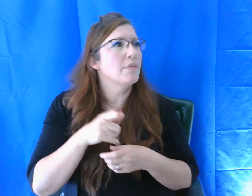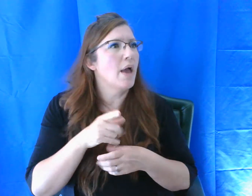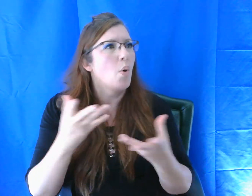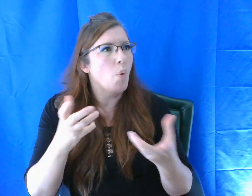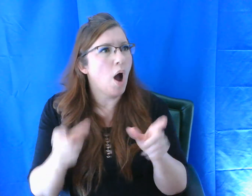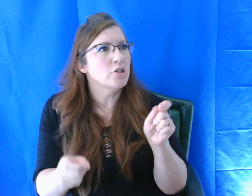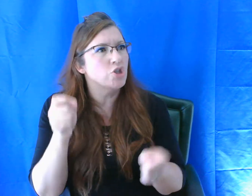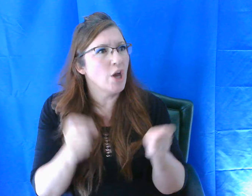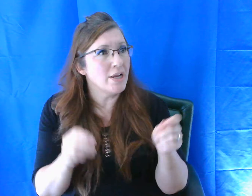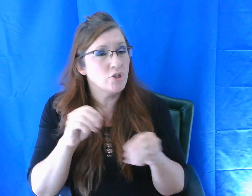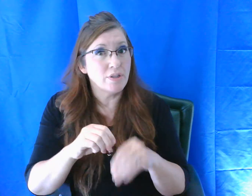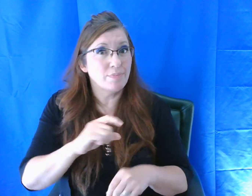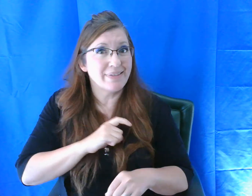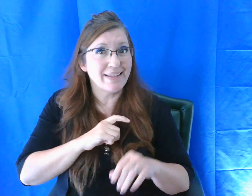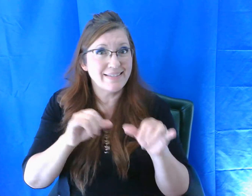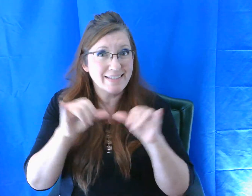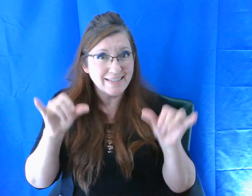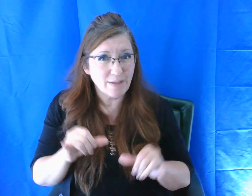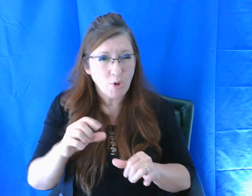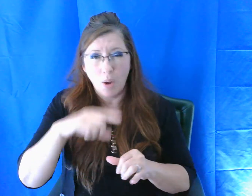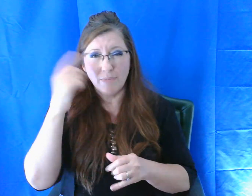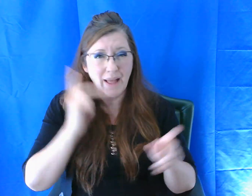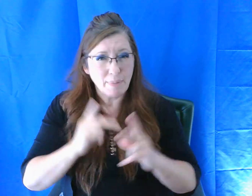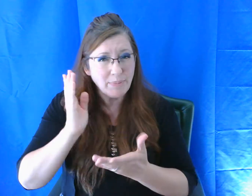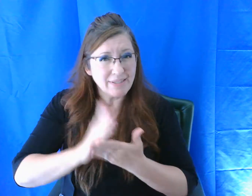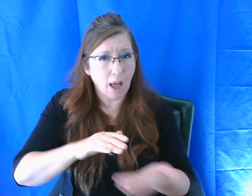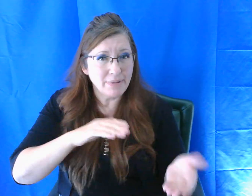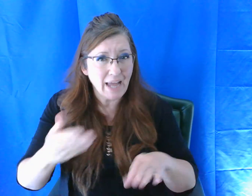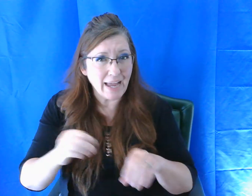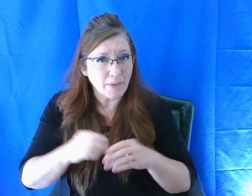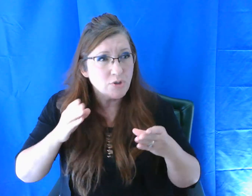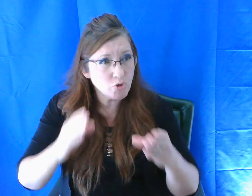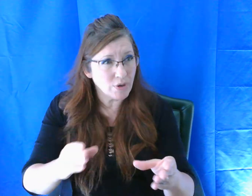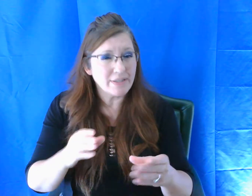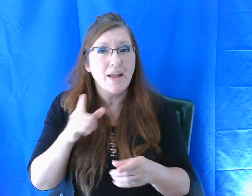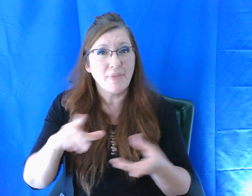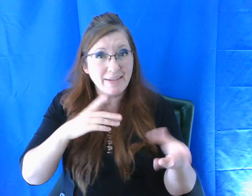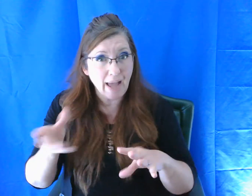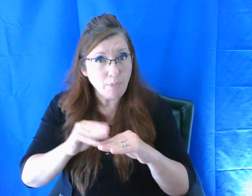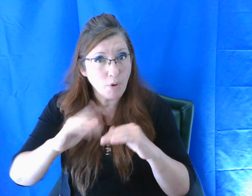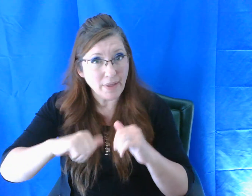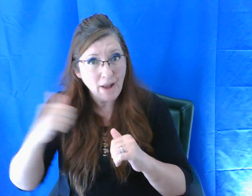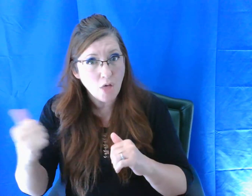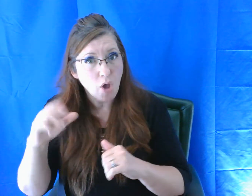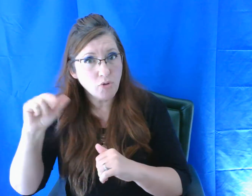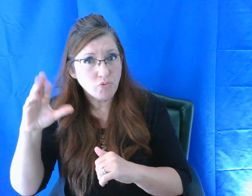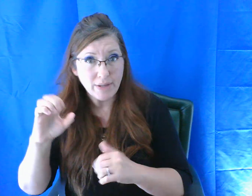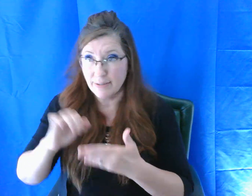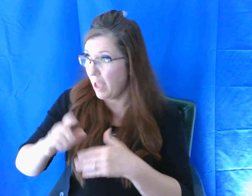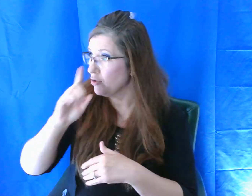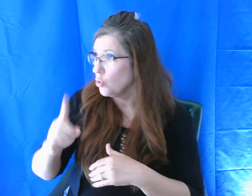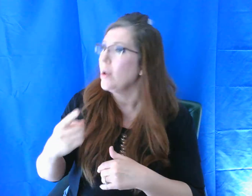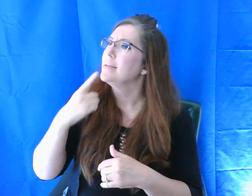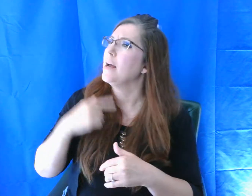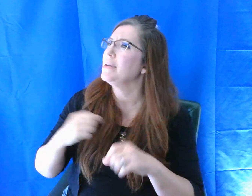black people stop dying at higher rates than others in the streets. Is that true? Yes. Why? Tell me the statistics. Give it to me.